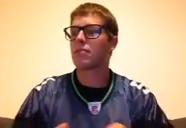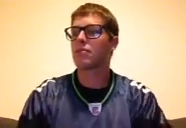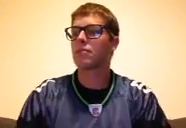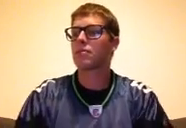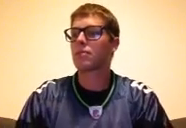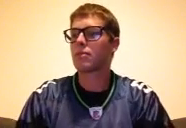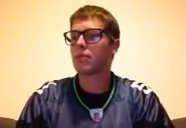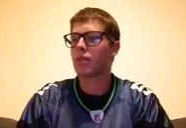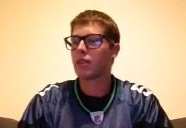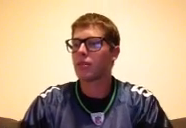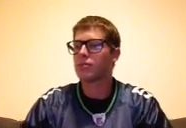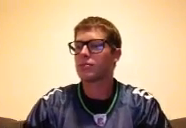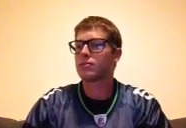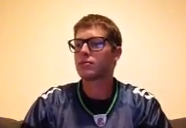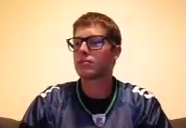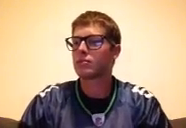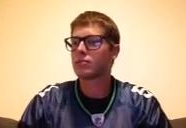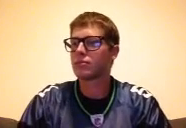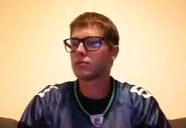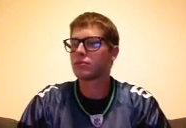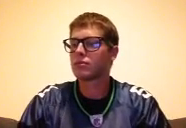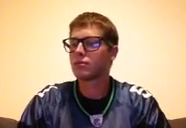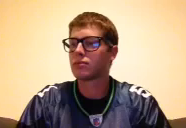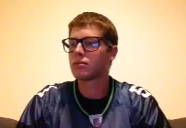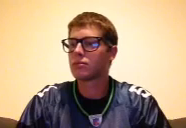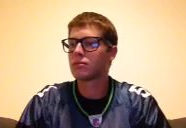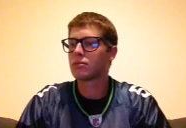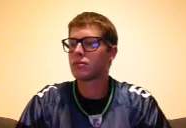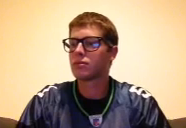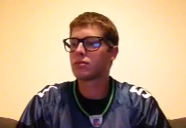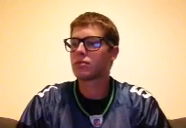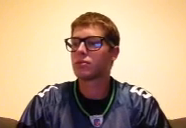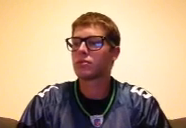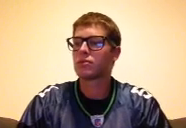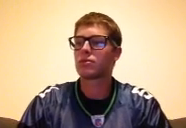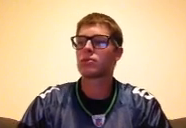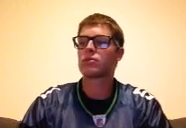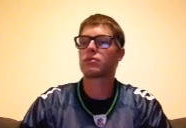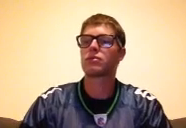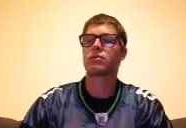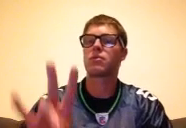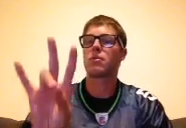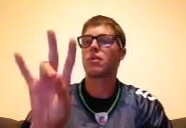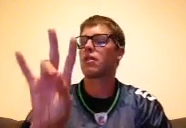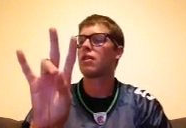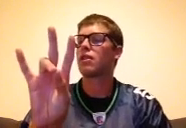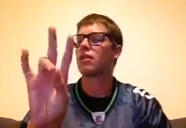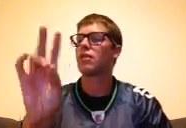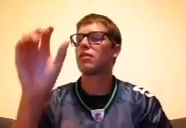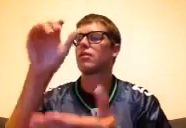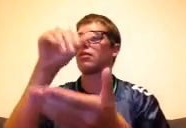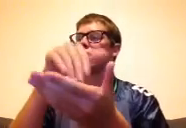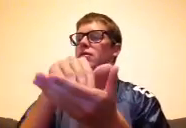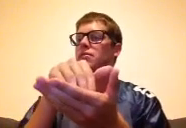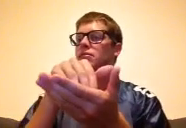from other sports, all chiming in. And Aaron Rodgers, who was not profane, but was clearly shaken and, as you might